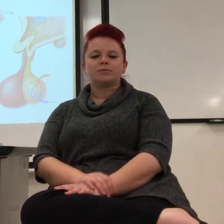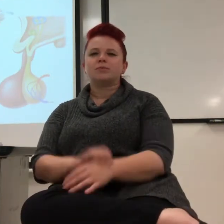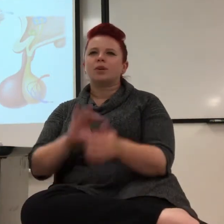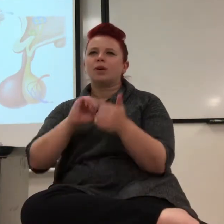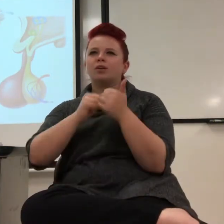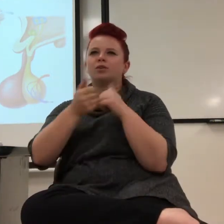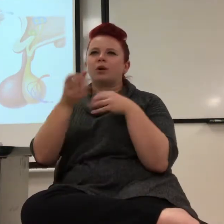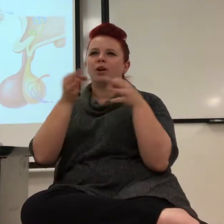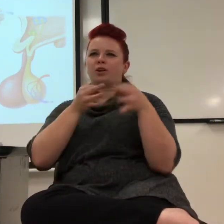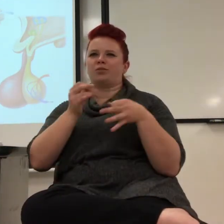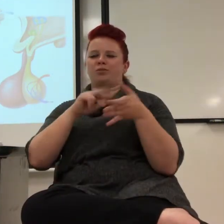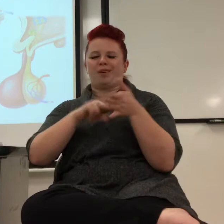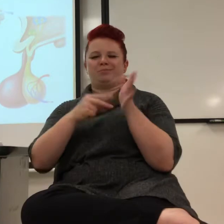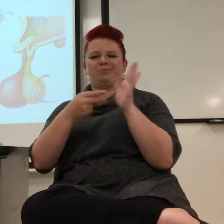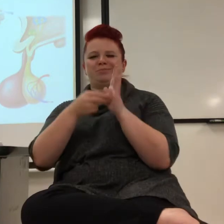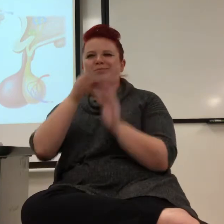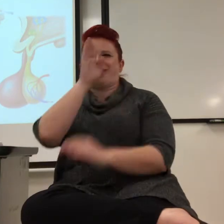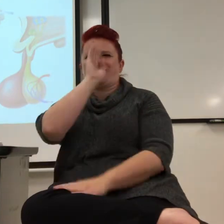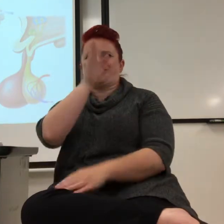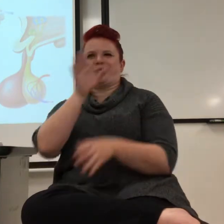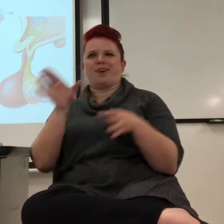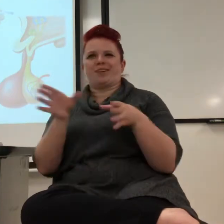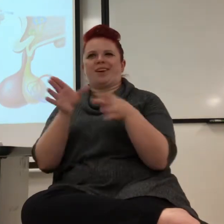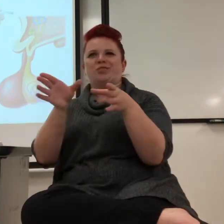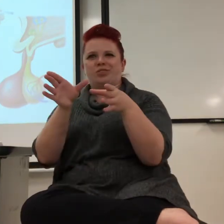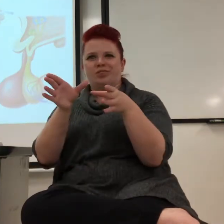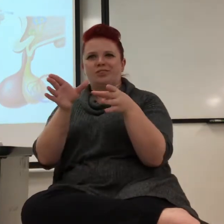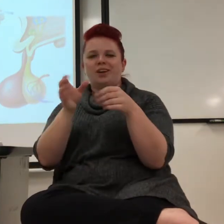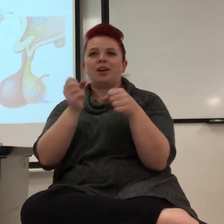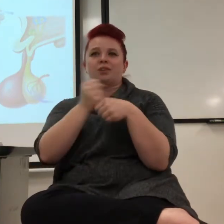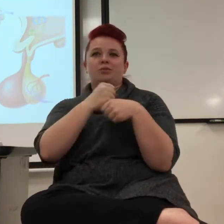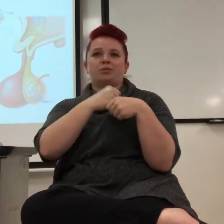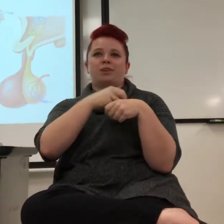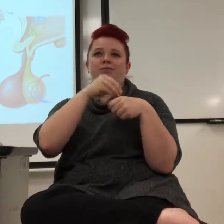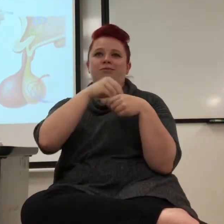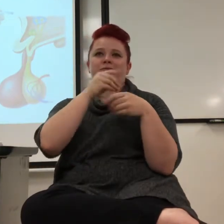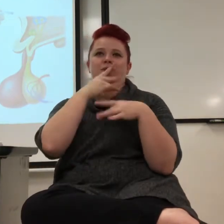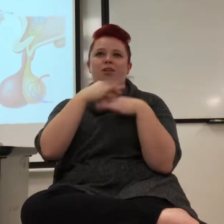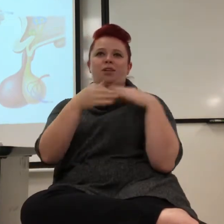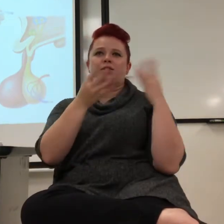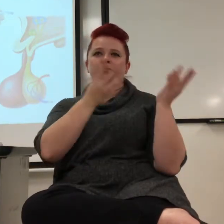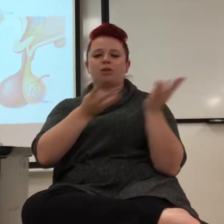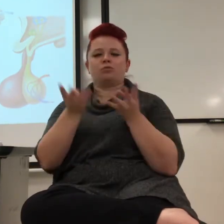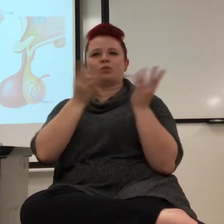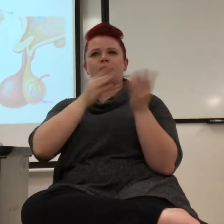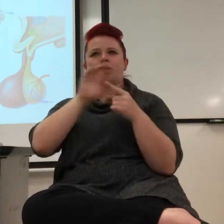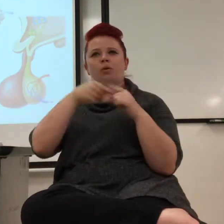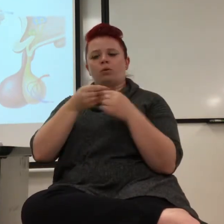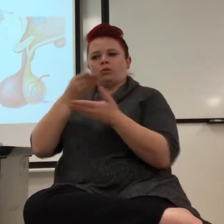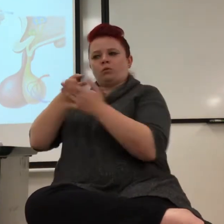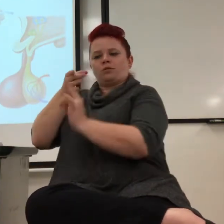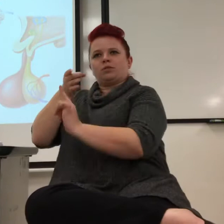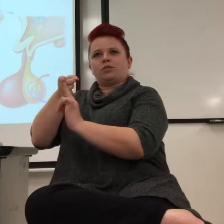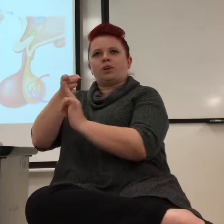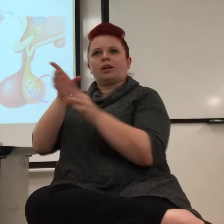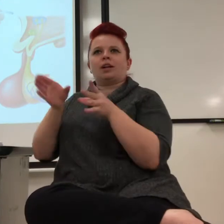Describe what's meant by direct action. It's secreted into the bloodstream, and when it reaches its target, it does the